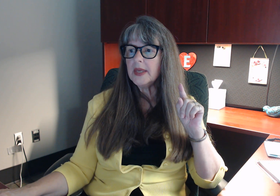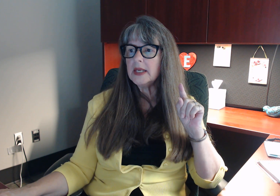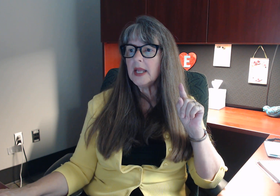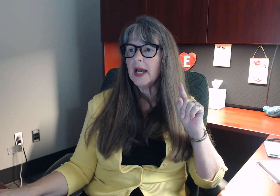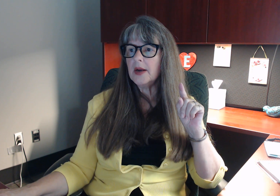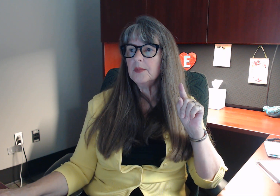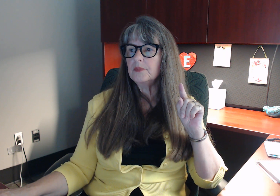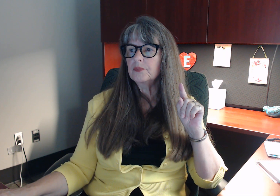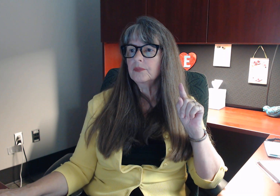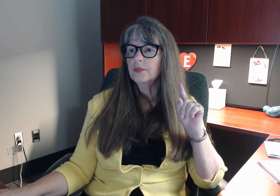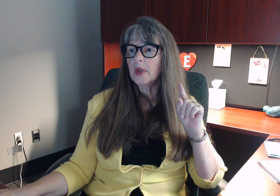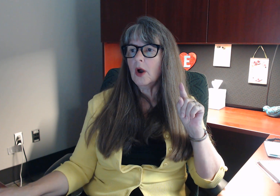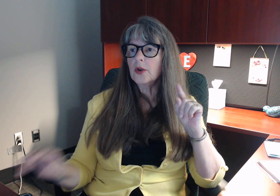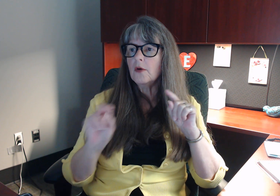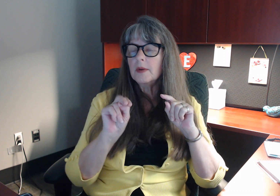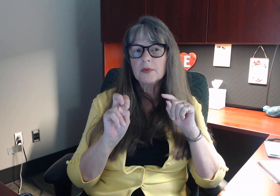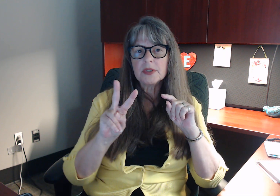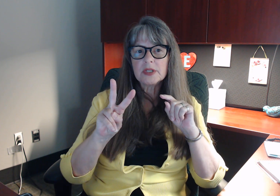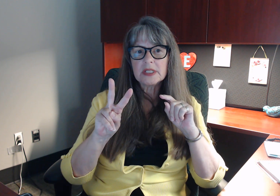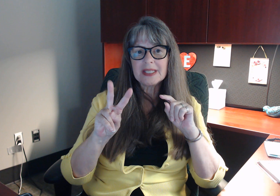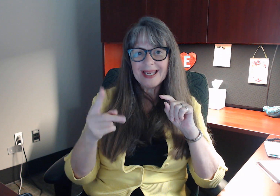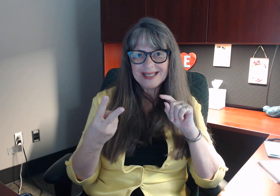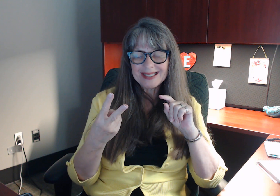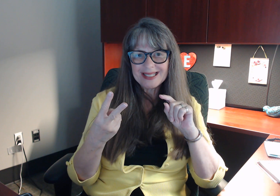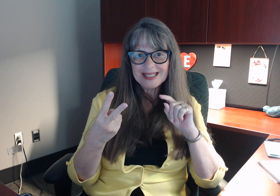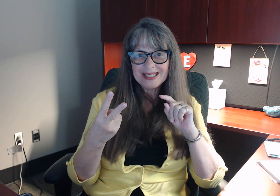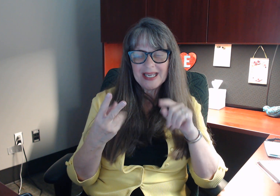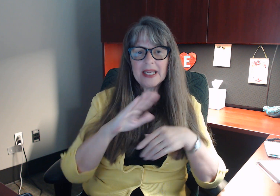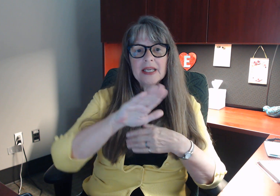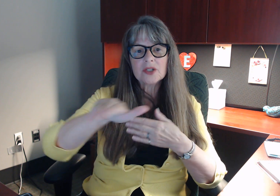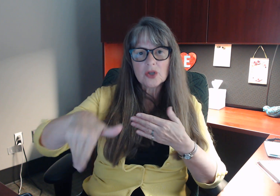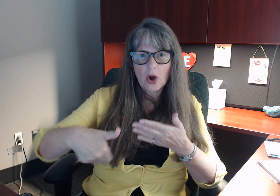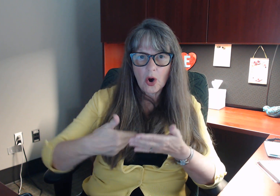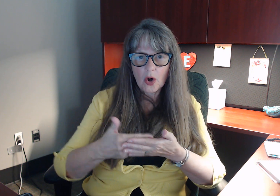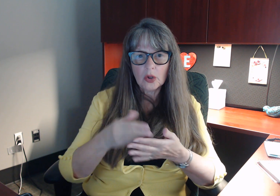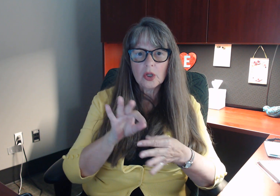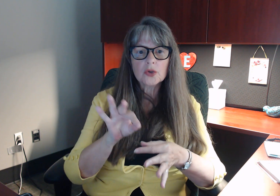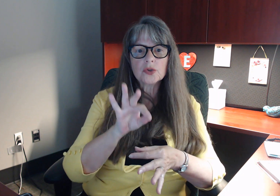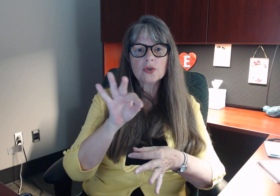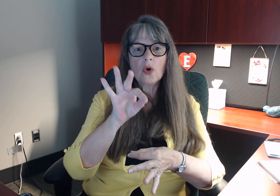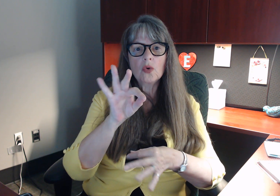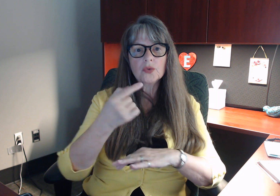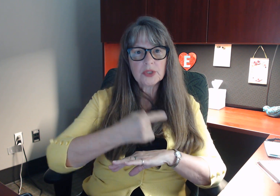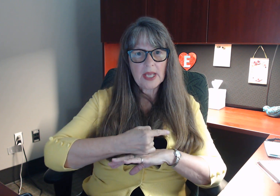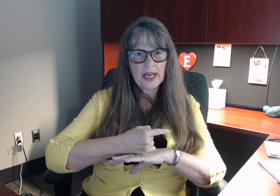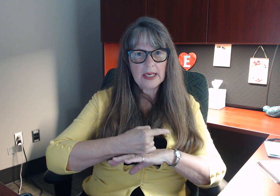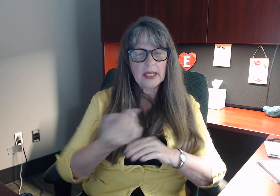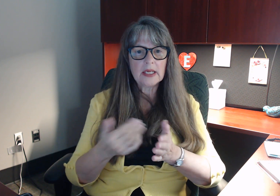Then on November the 2nd, it's All Souls Day.